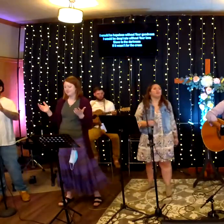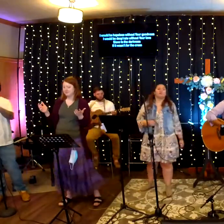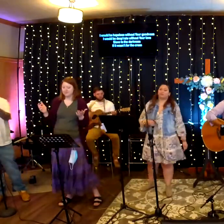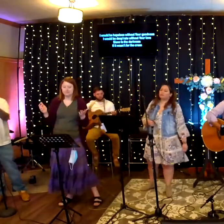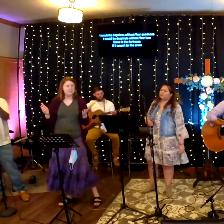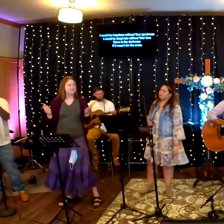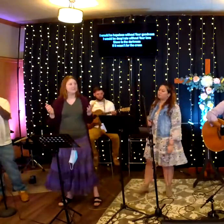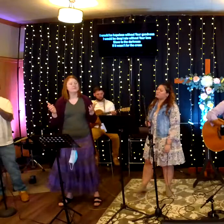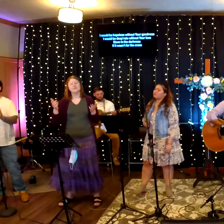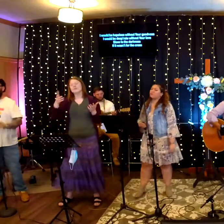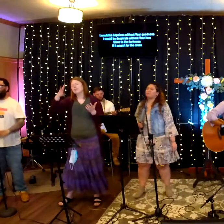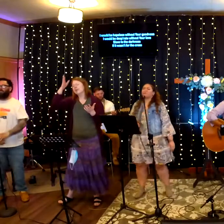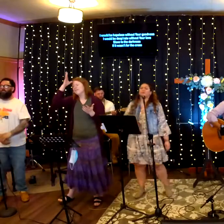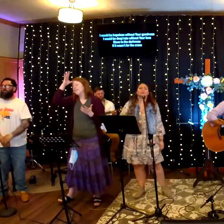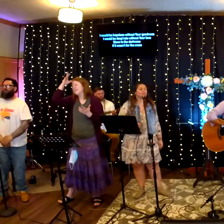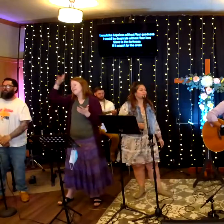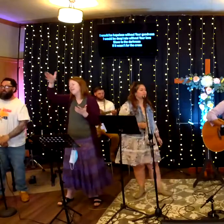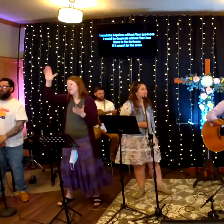Father, I thank you